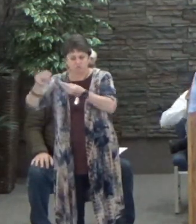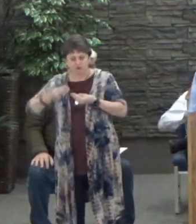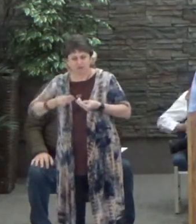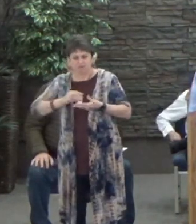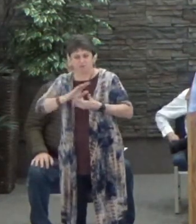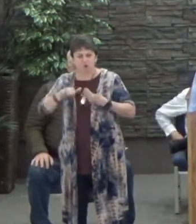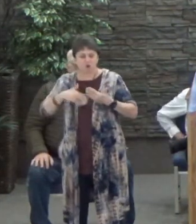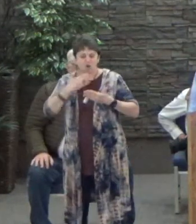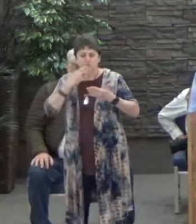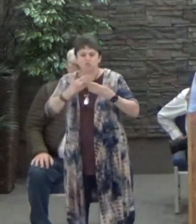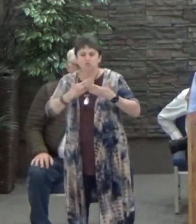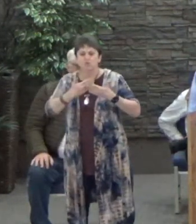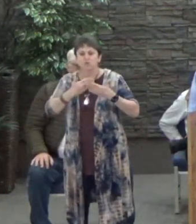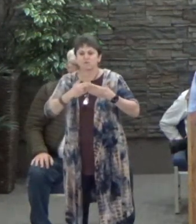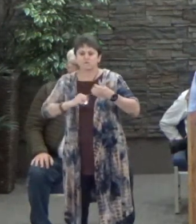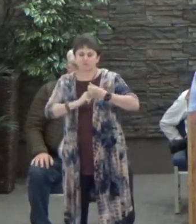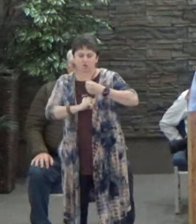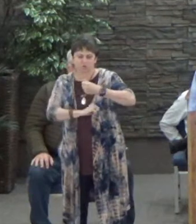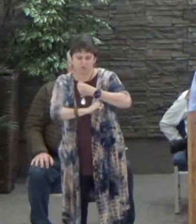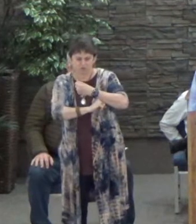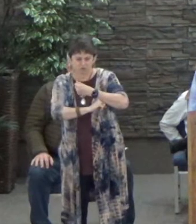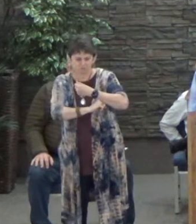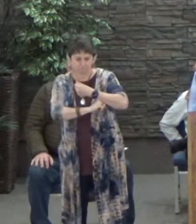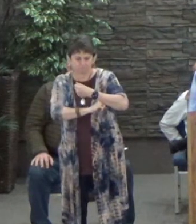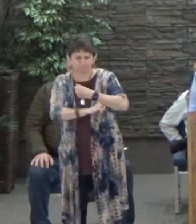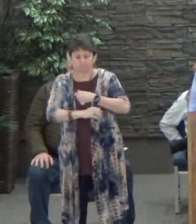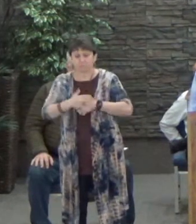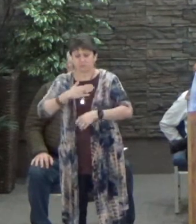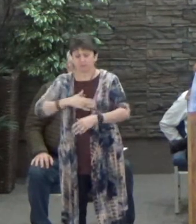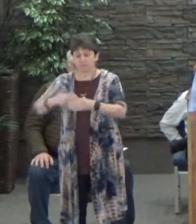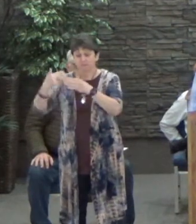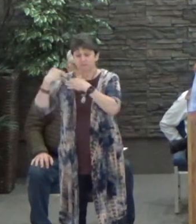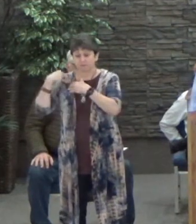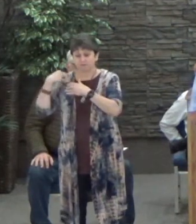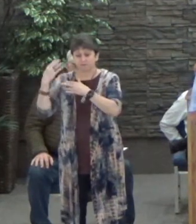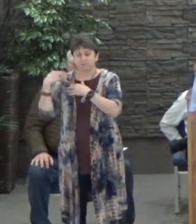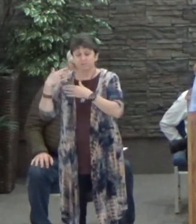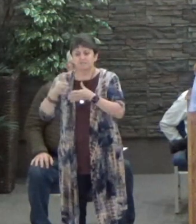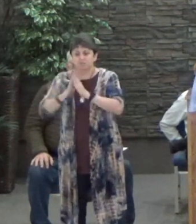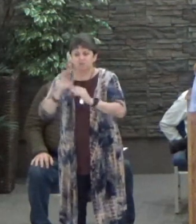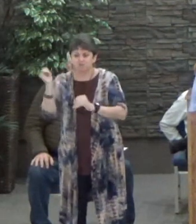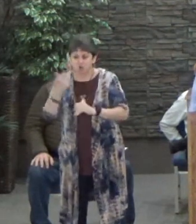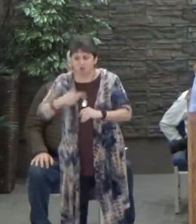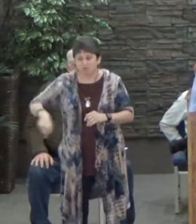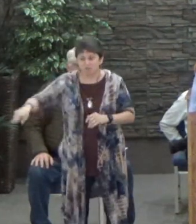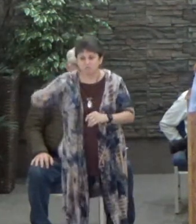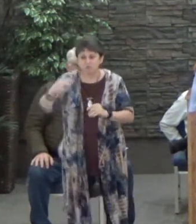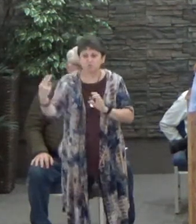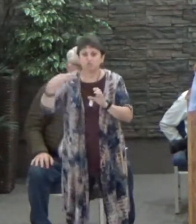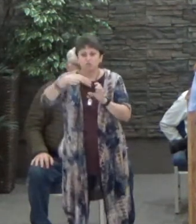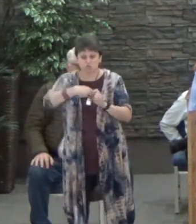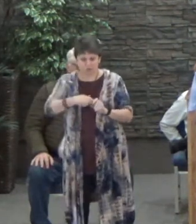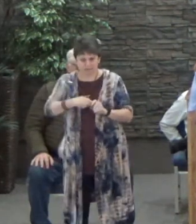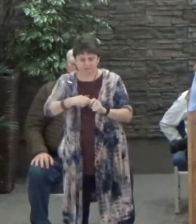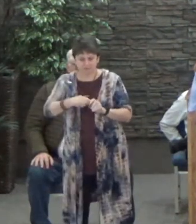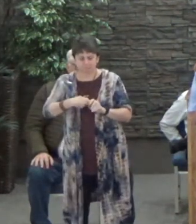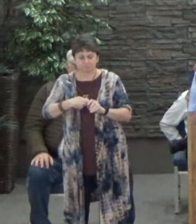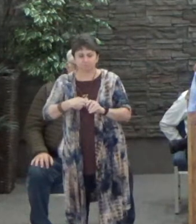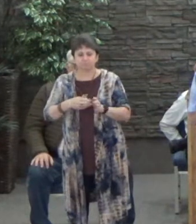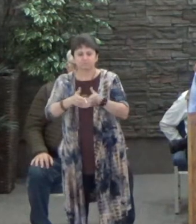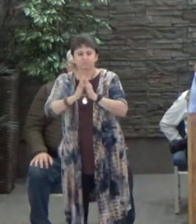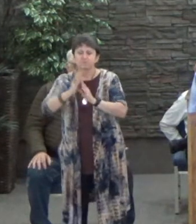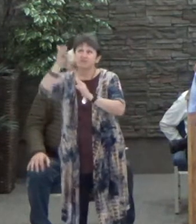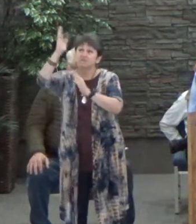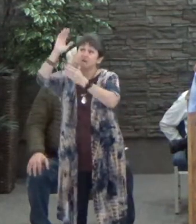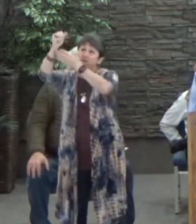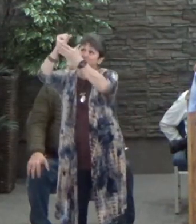all with a great foundation. My responsibility this morning is to ask all of you to join us in asking God